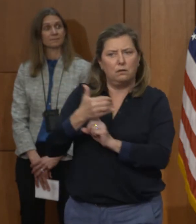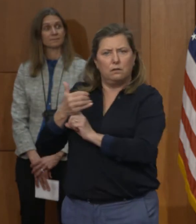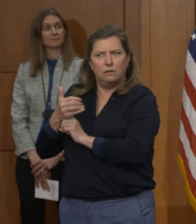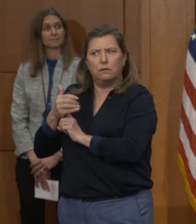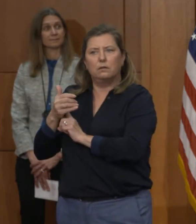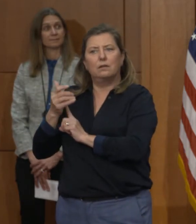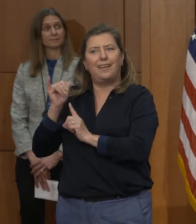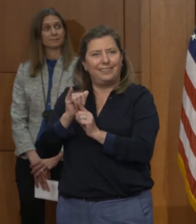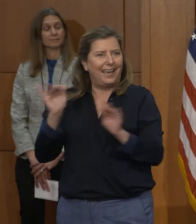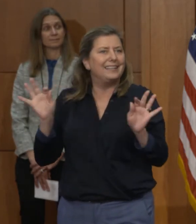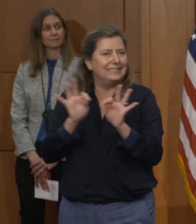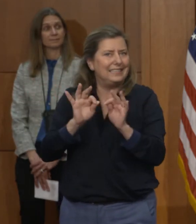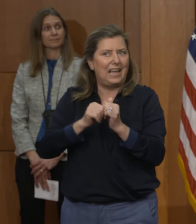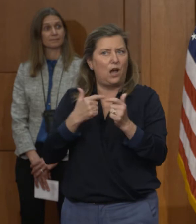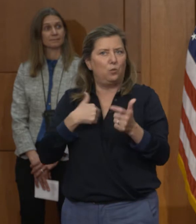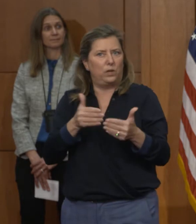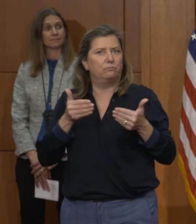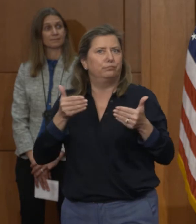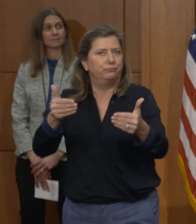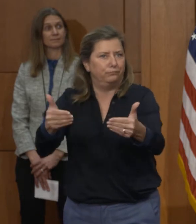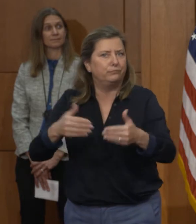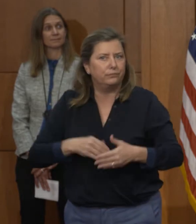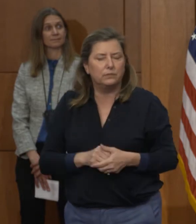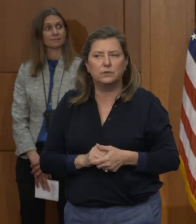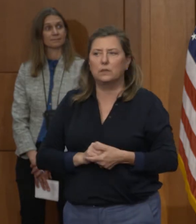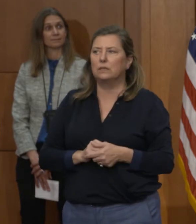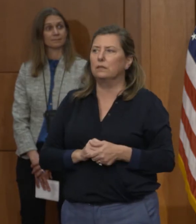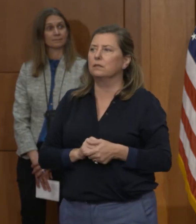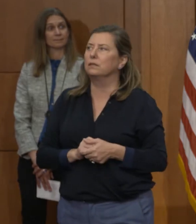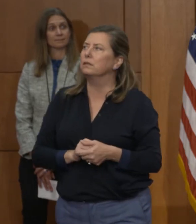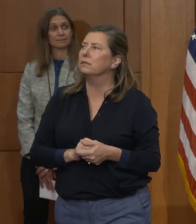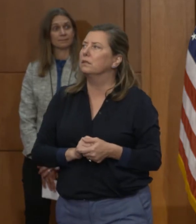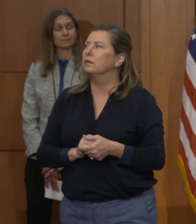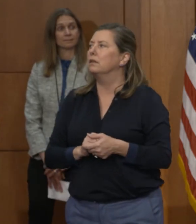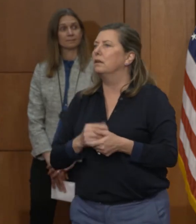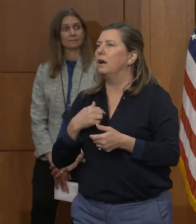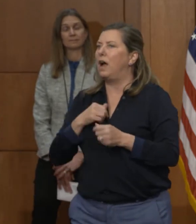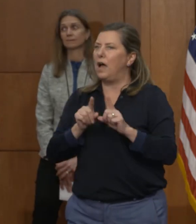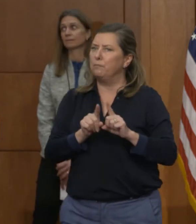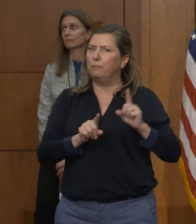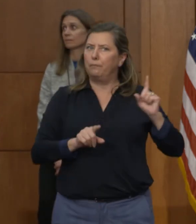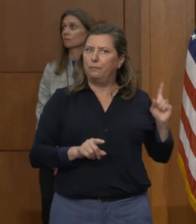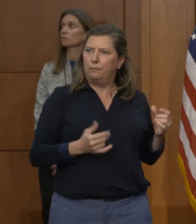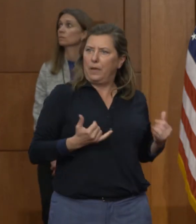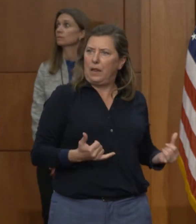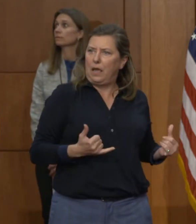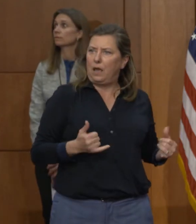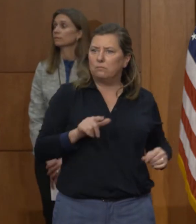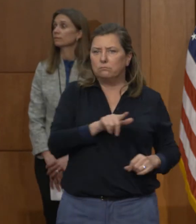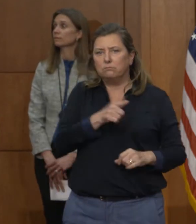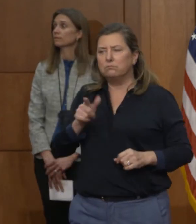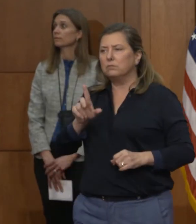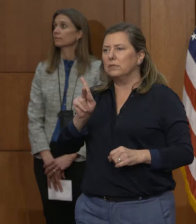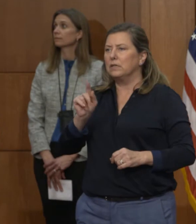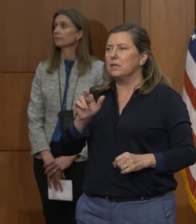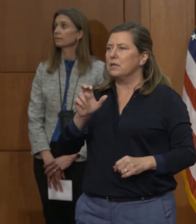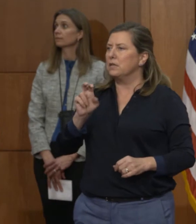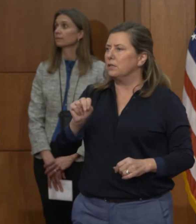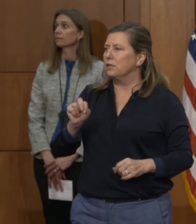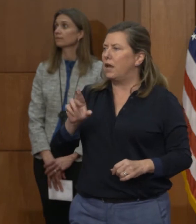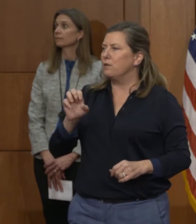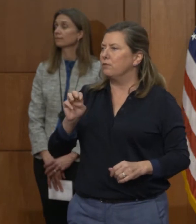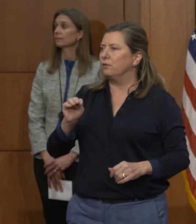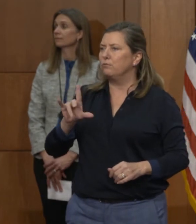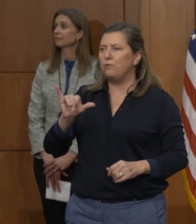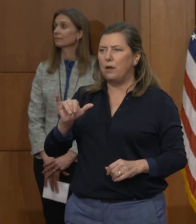the key to moving forward. I'm going to step aside for just a moment and let Dr. Karen Remley explain how